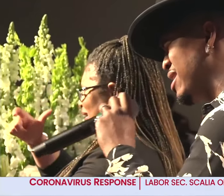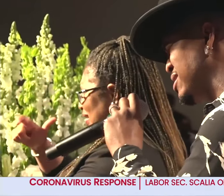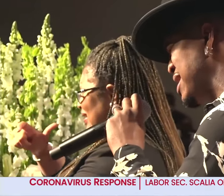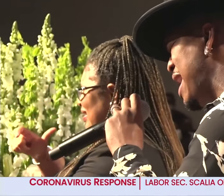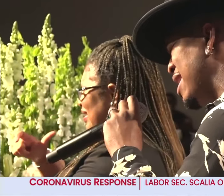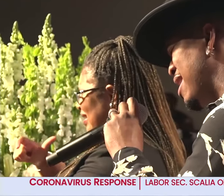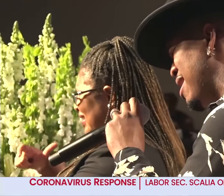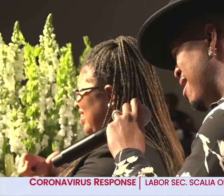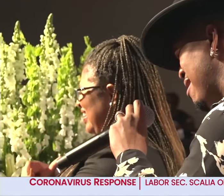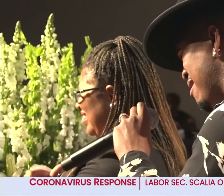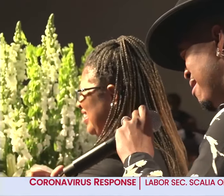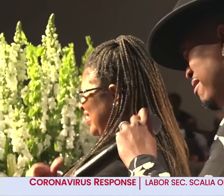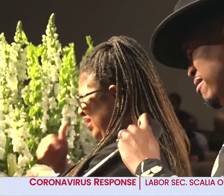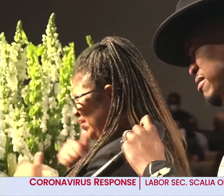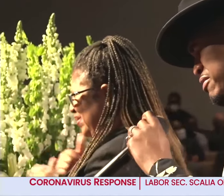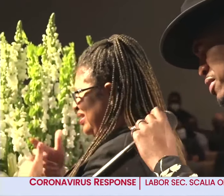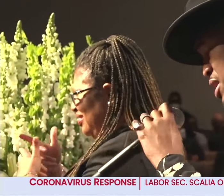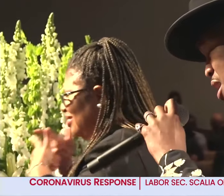made